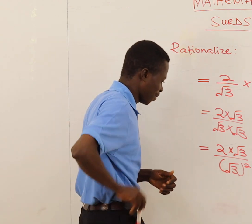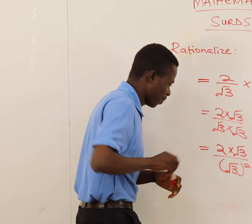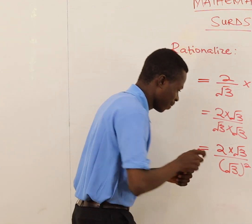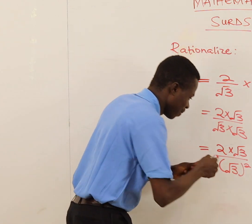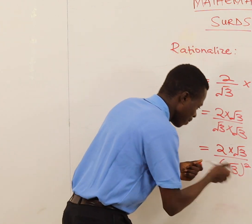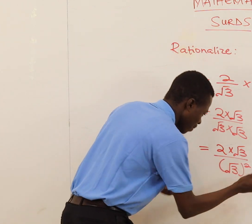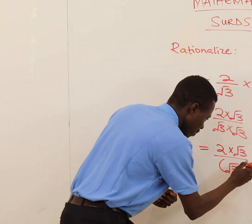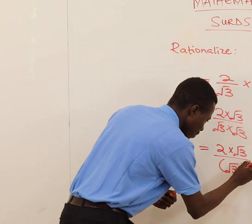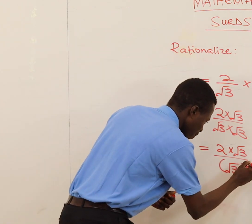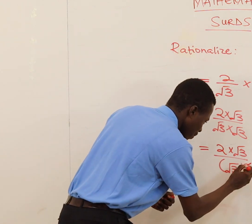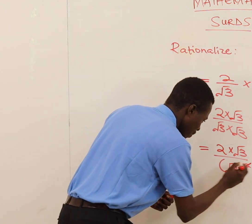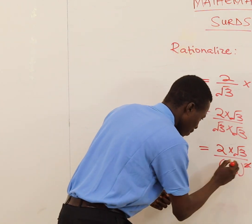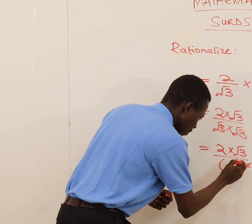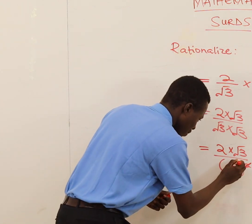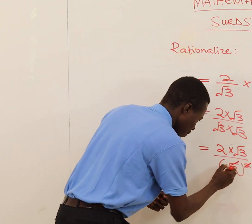they will cancel out. Well done.